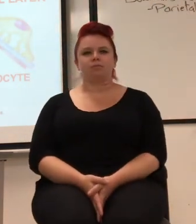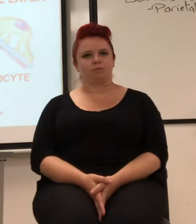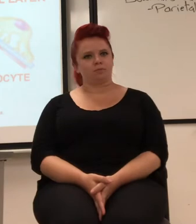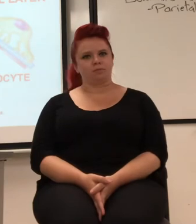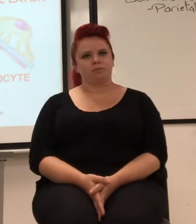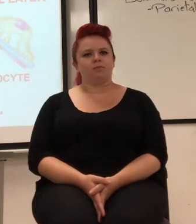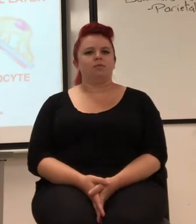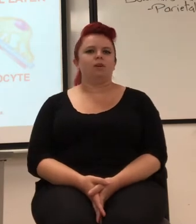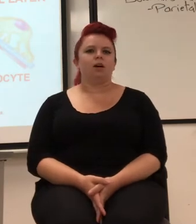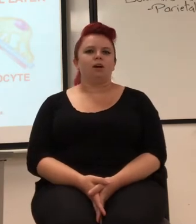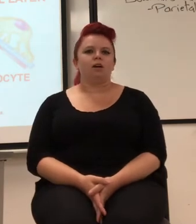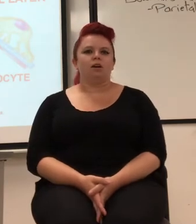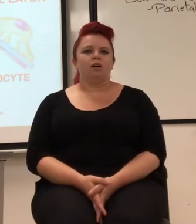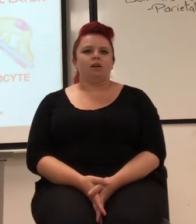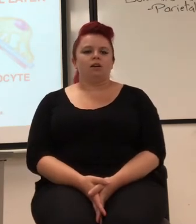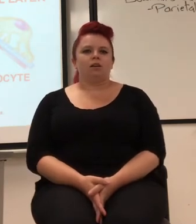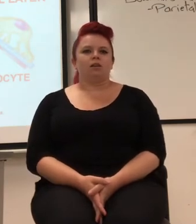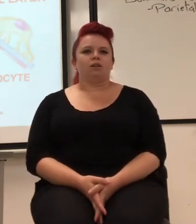squamous ET